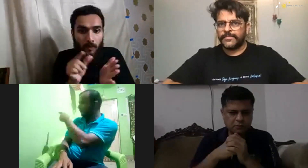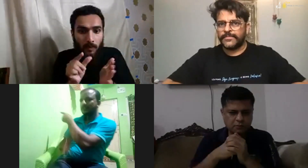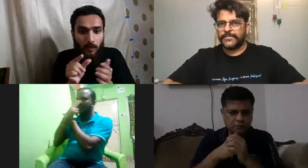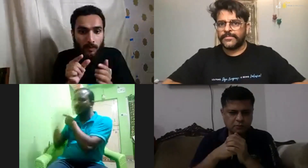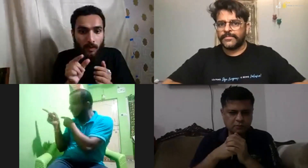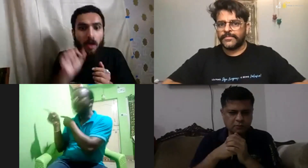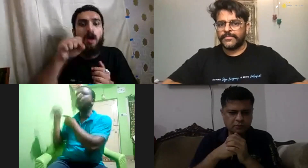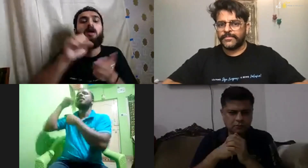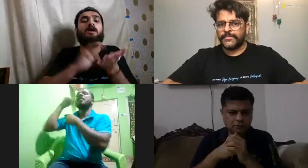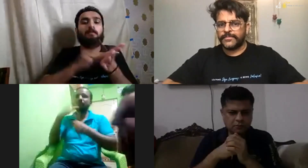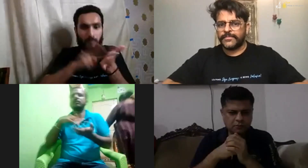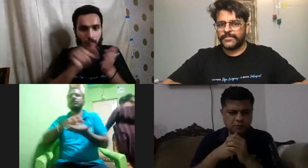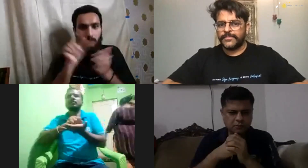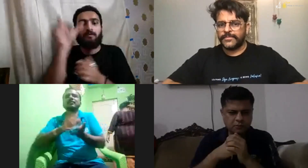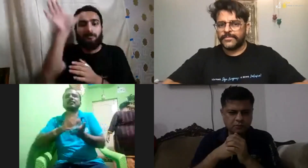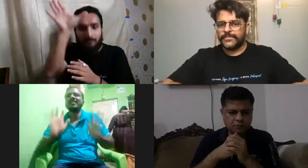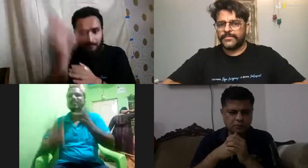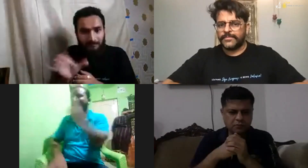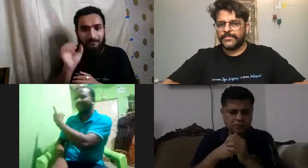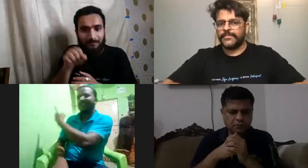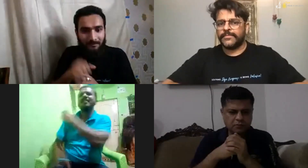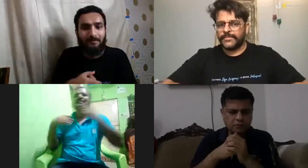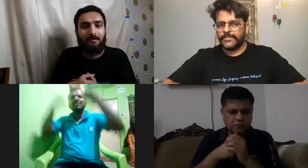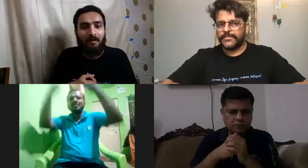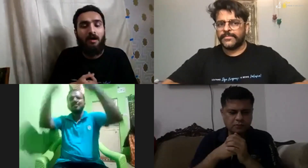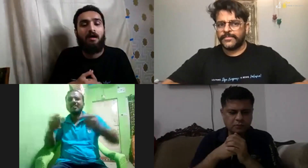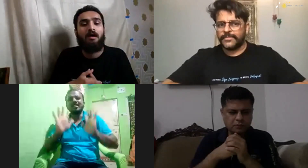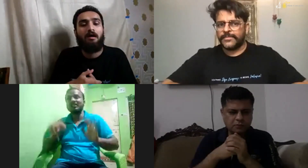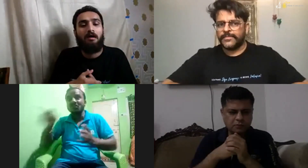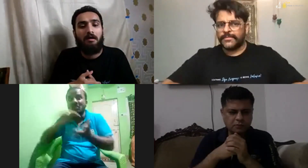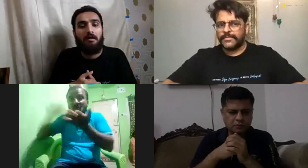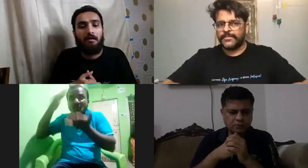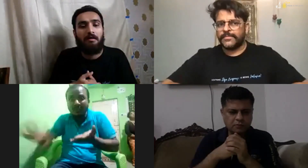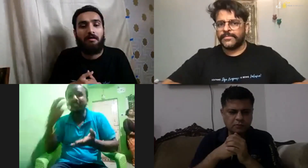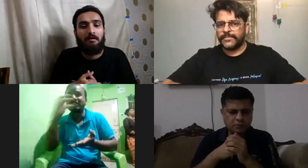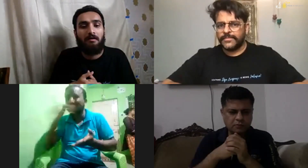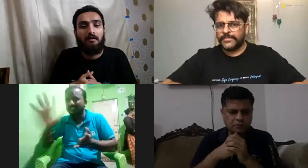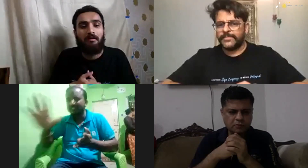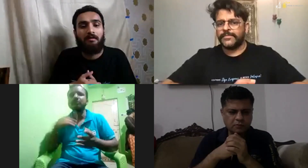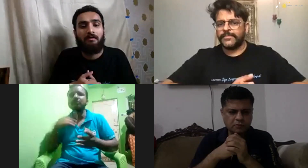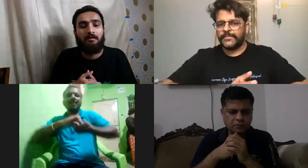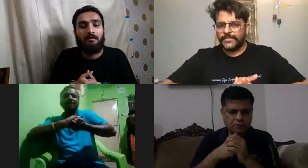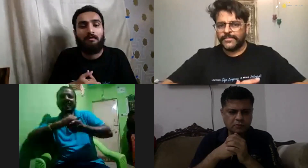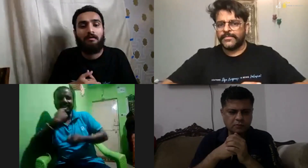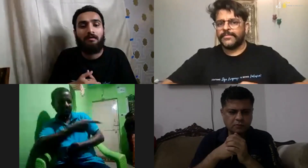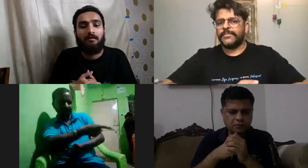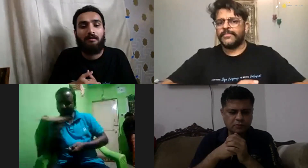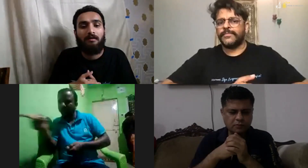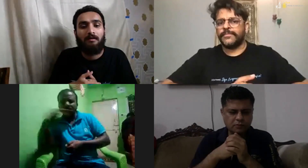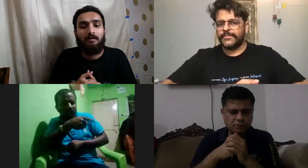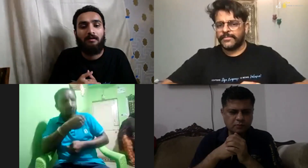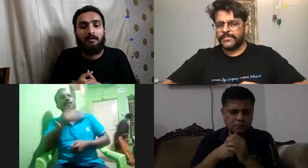food materials. So people if would be Menu. asking me, I would just show them the list, the food menu, and they will can